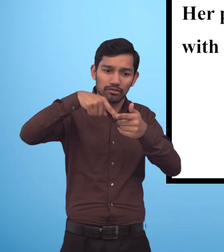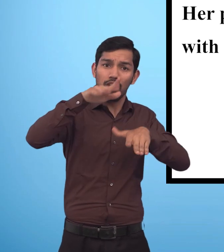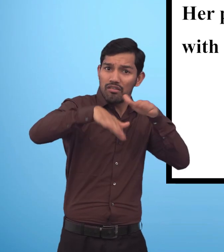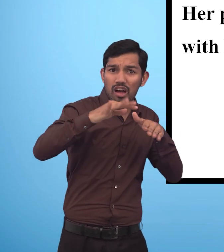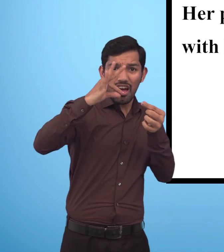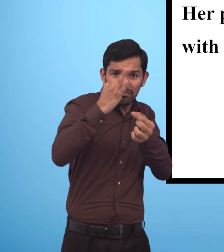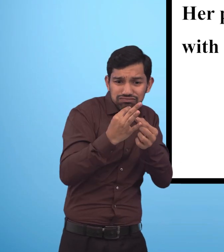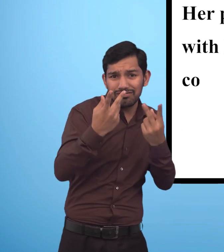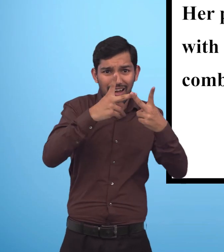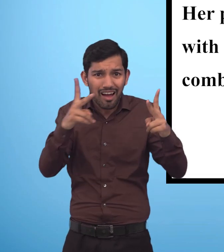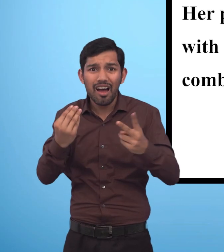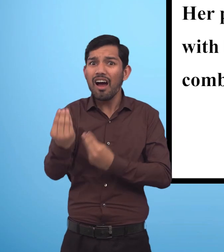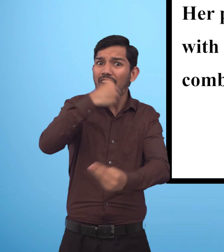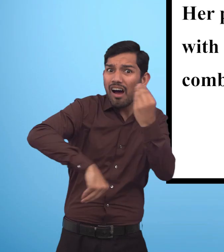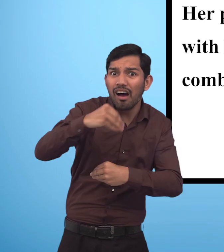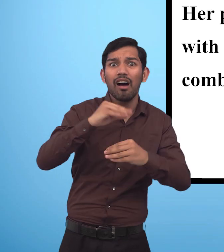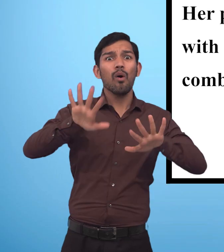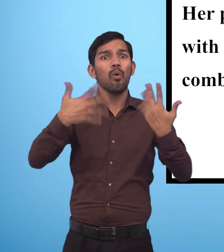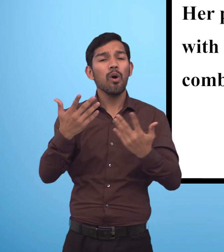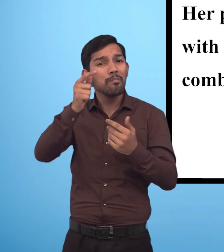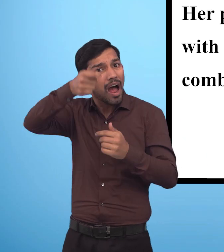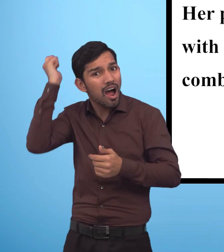Like eating and combing her hair.